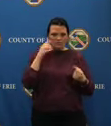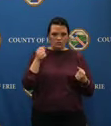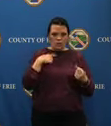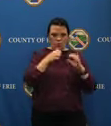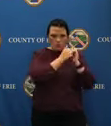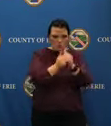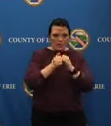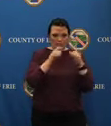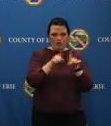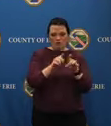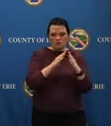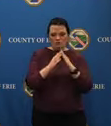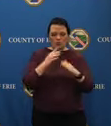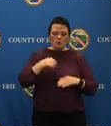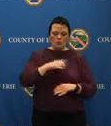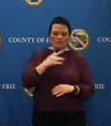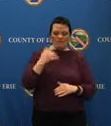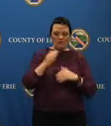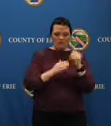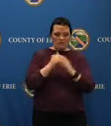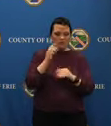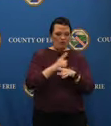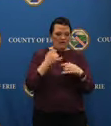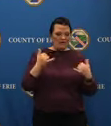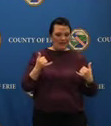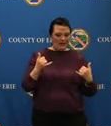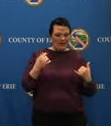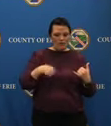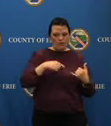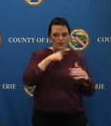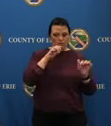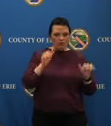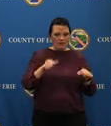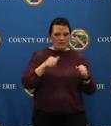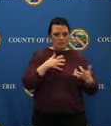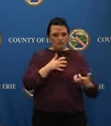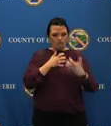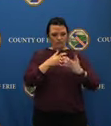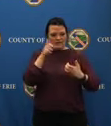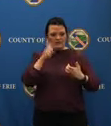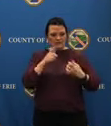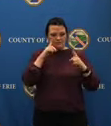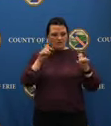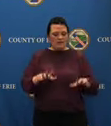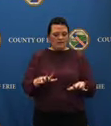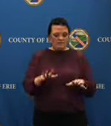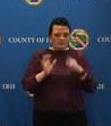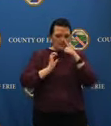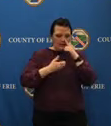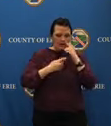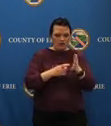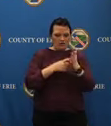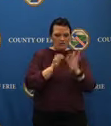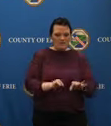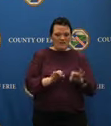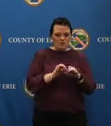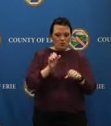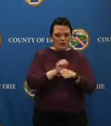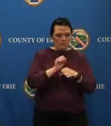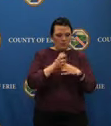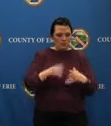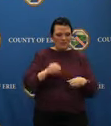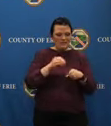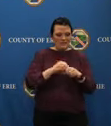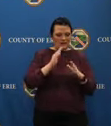collectively as a community, we feel comfortable right now that we're able to meet the needs of testing our essential employees in